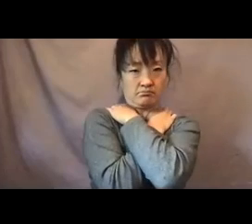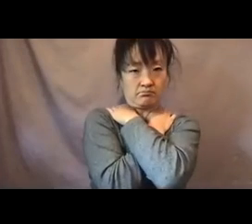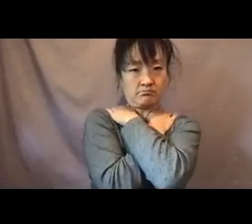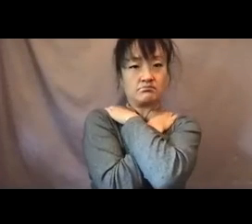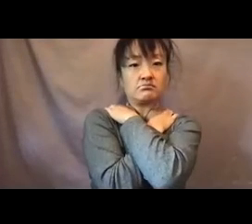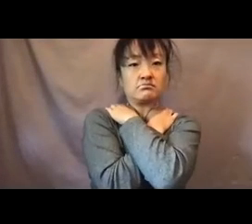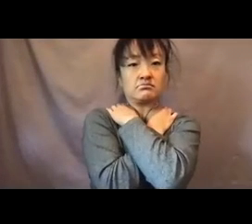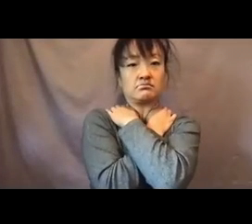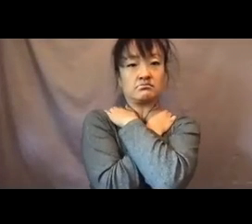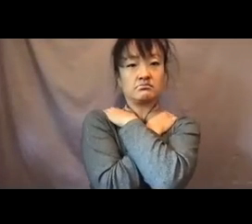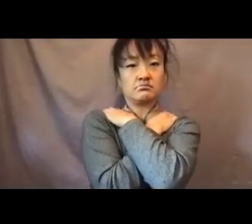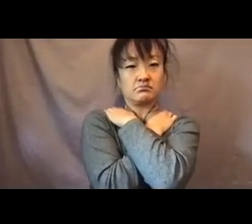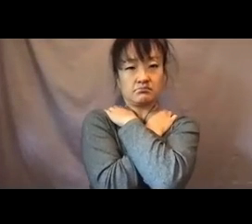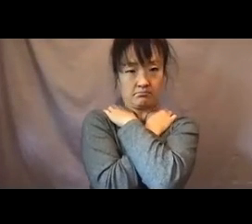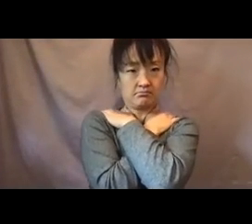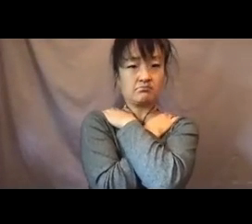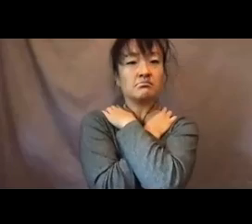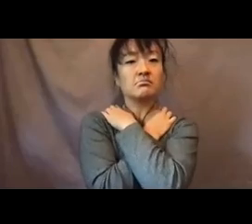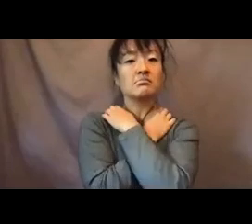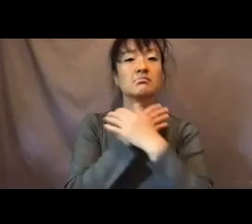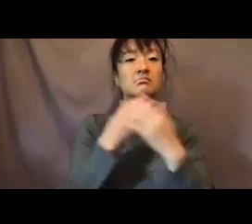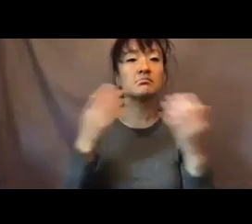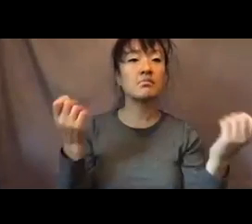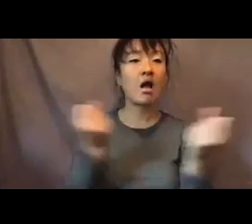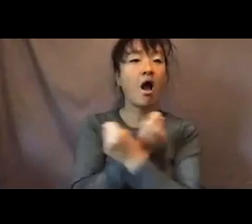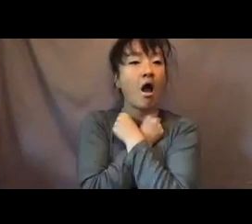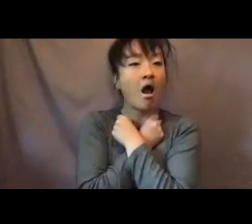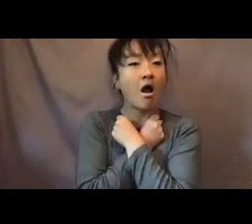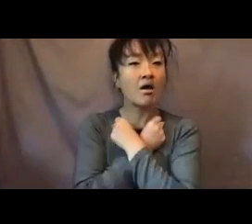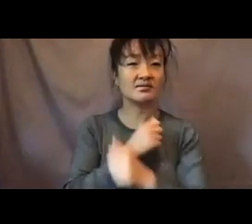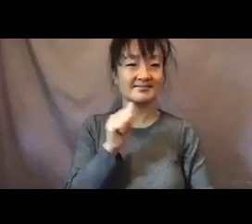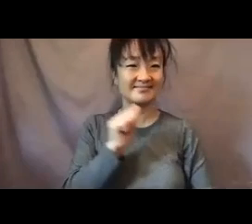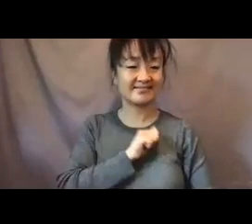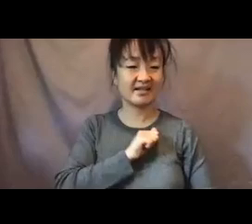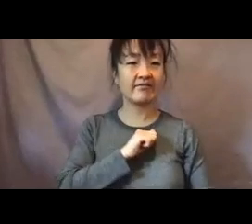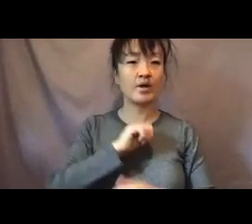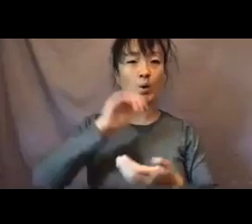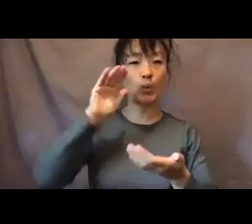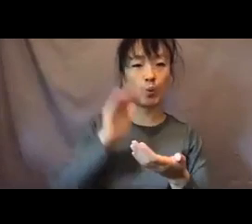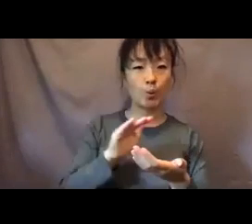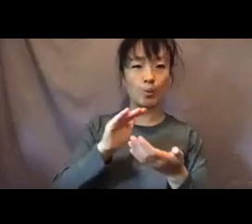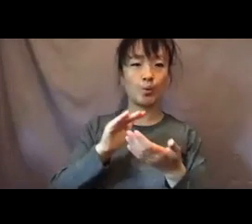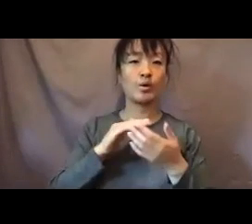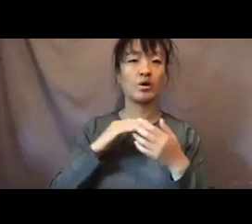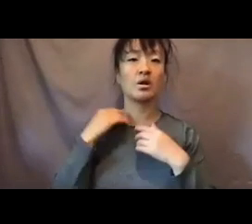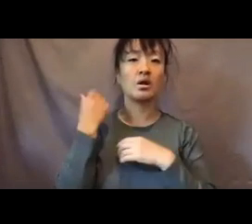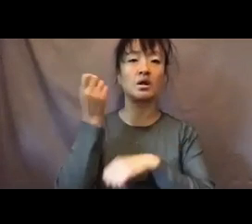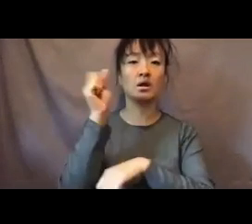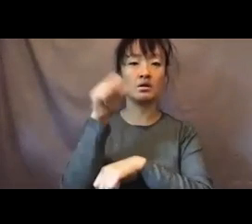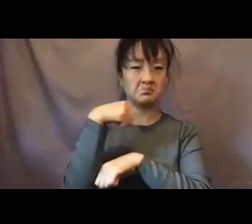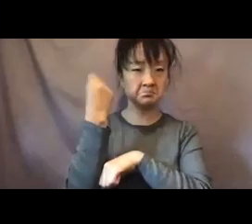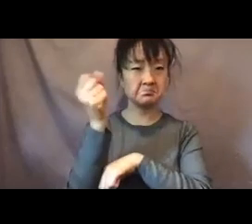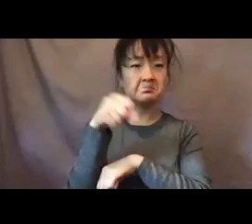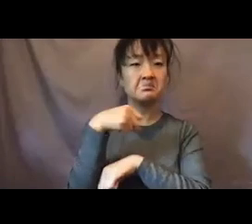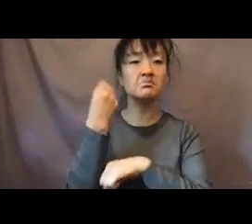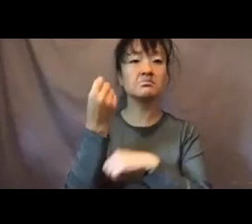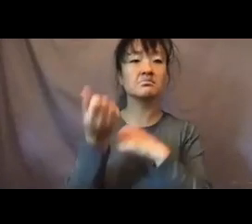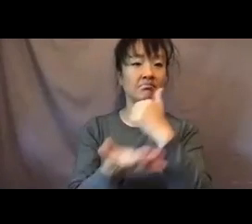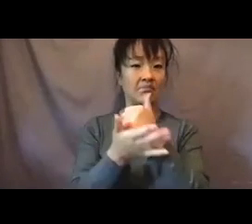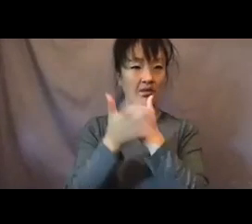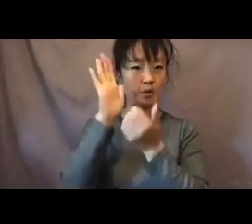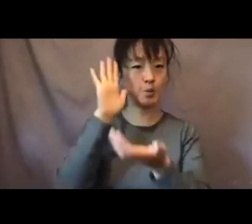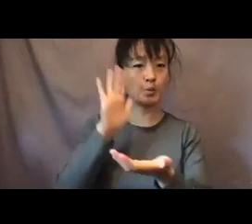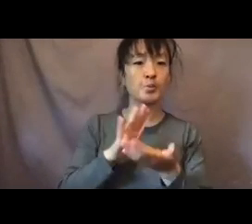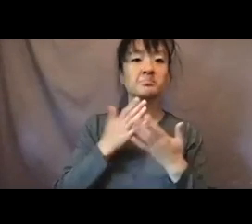And just sort of you can give yourself a hug and sort of relieve this pressure, roll your neck around, and sort of help sort of relax, right?